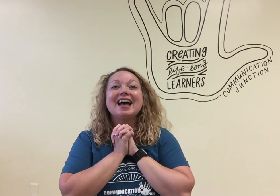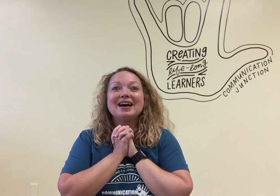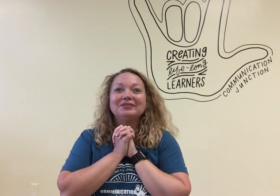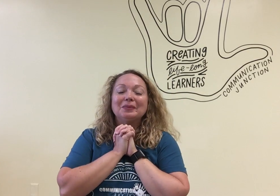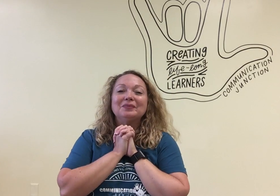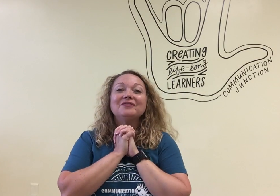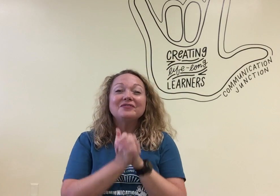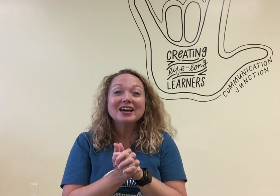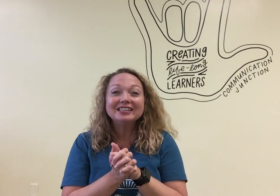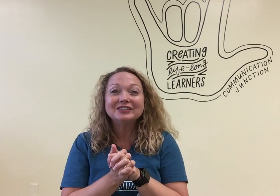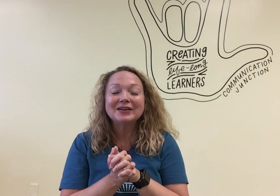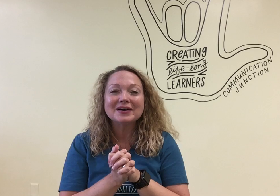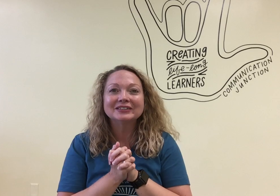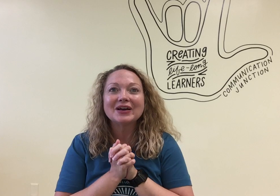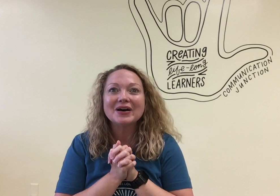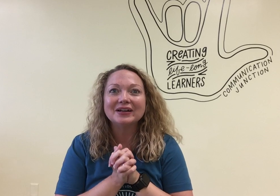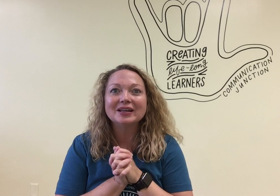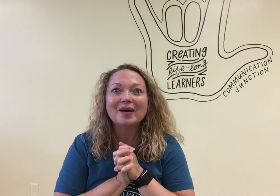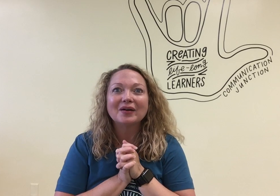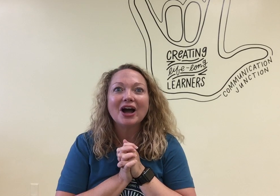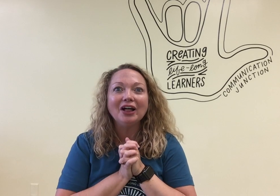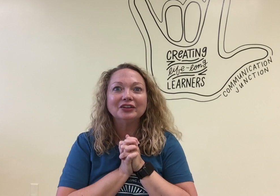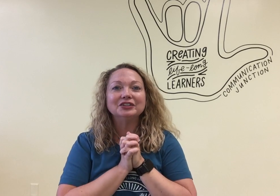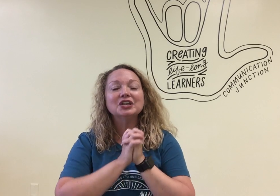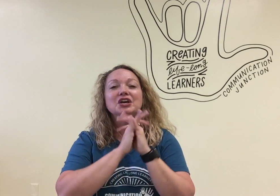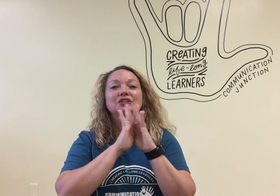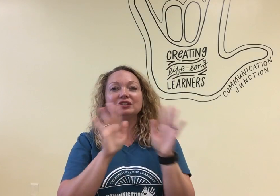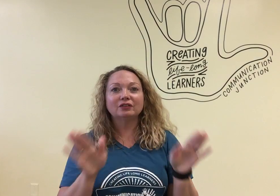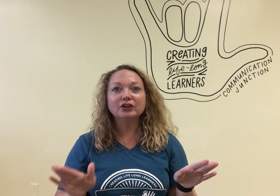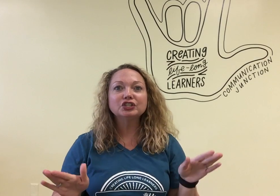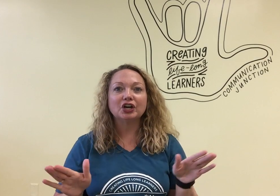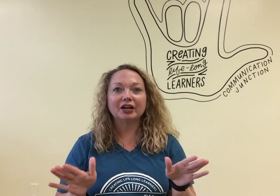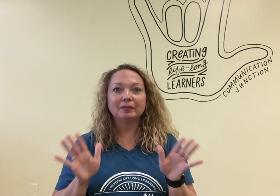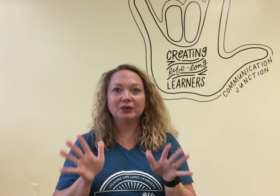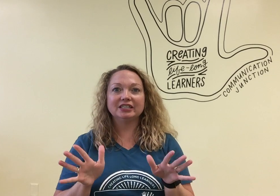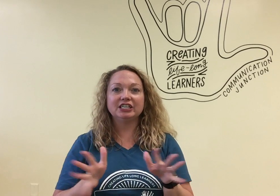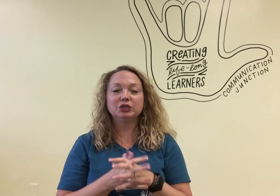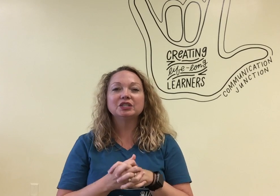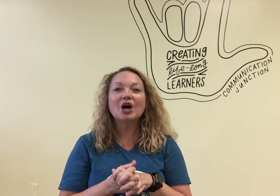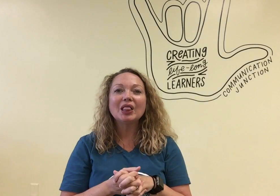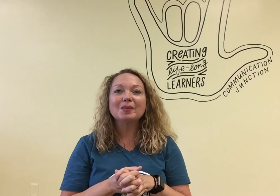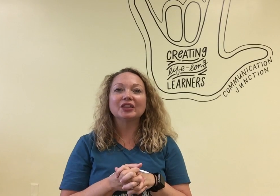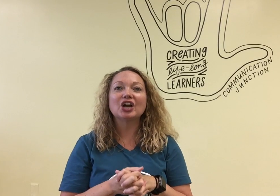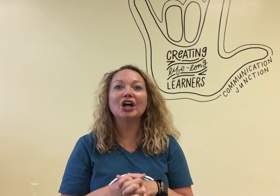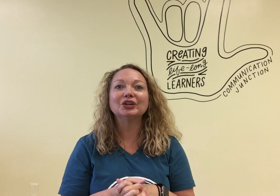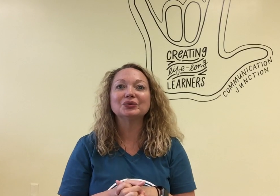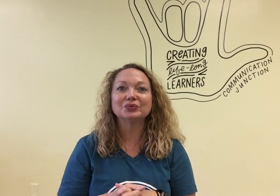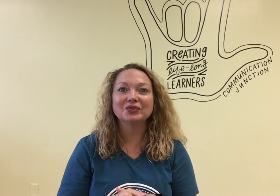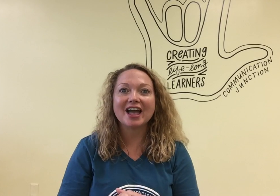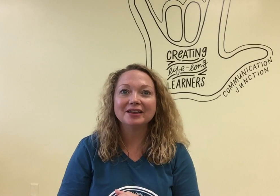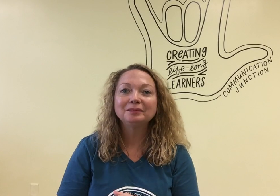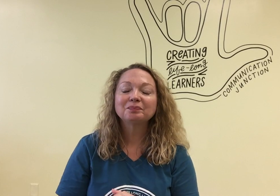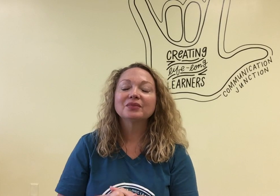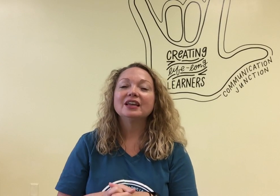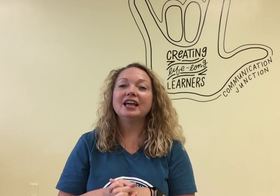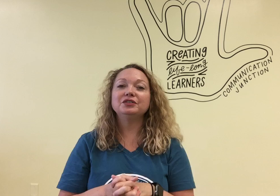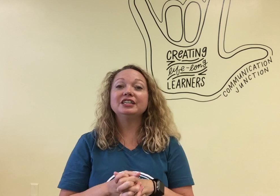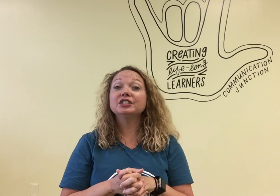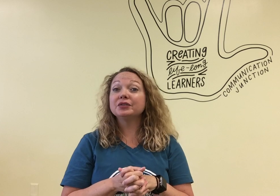have some fun songs all about colors. So this first song I'm going to teach you is all about the color red. And you need to know the